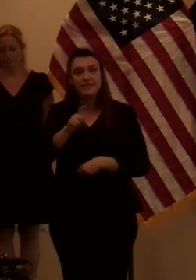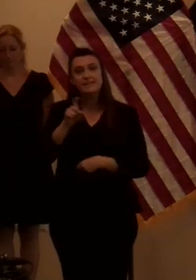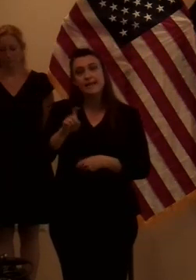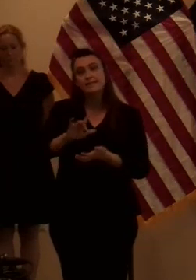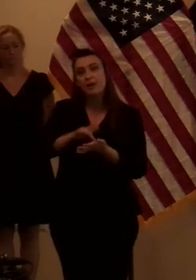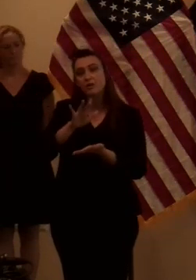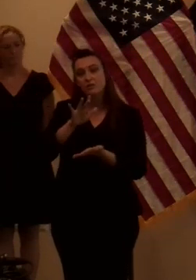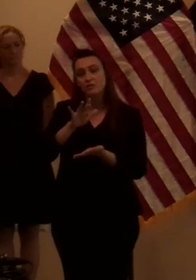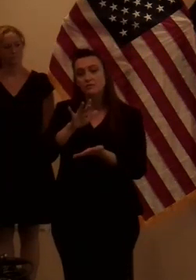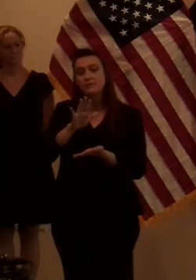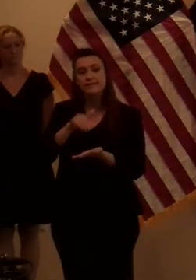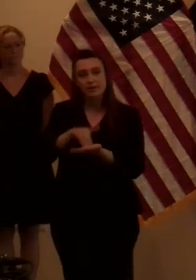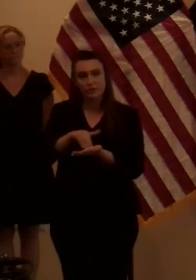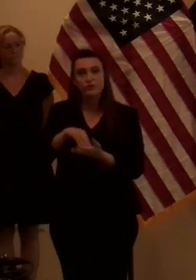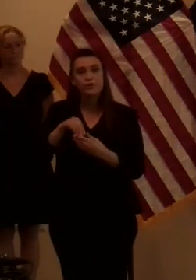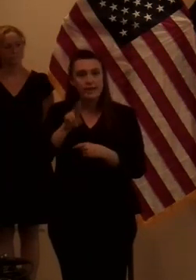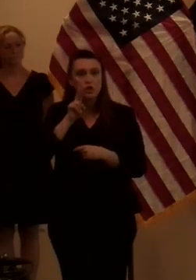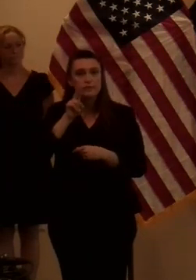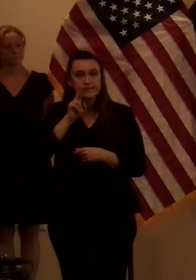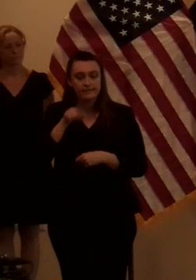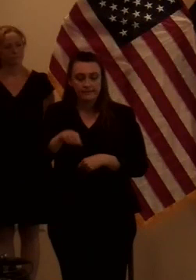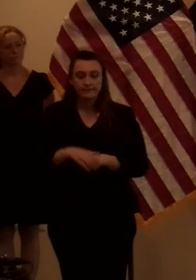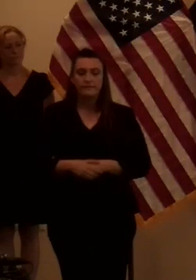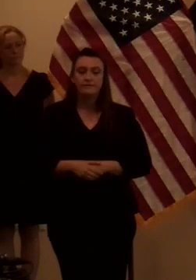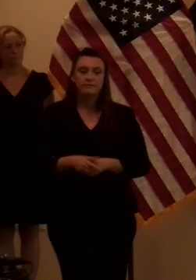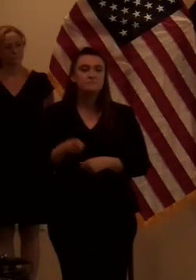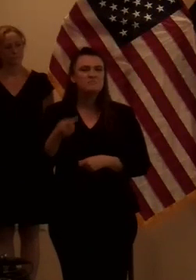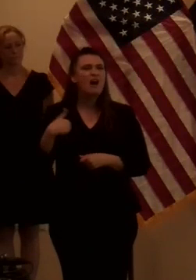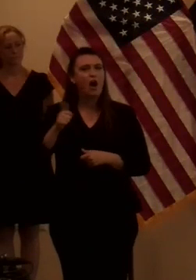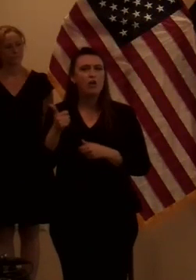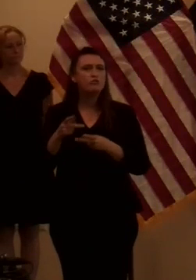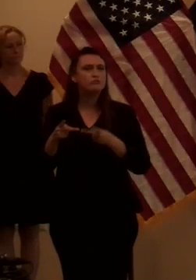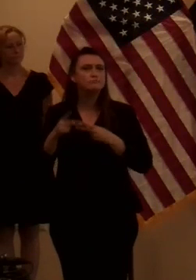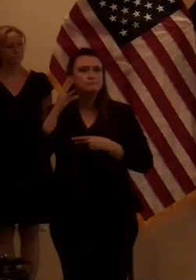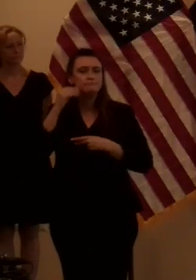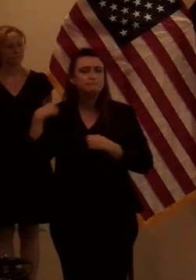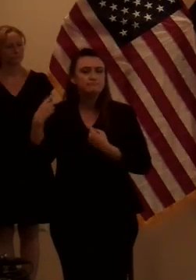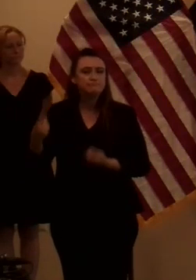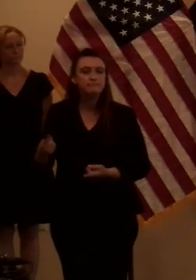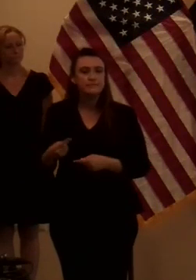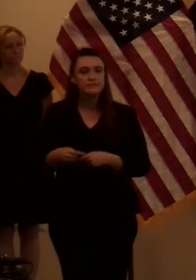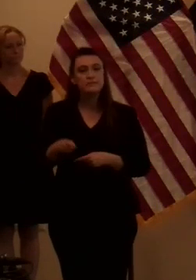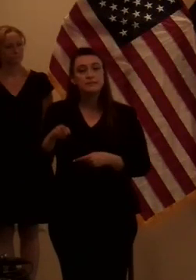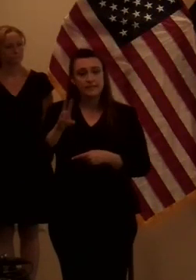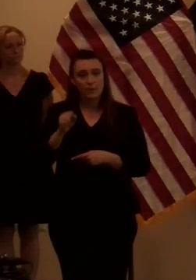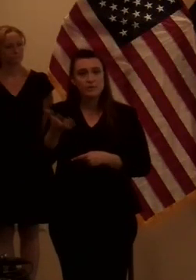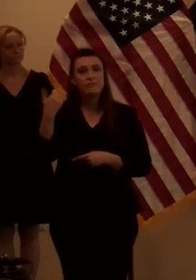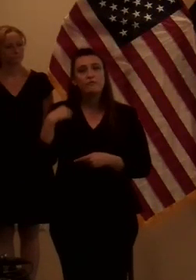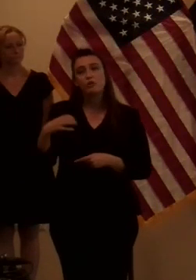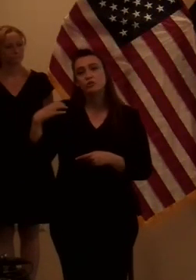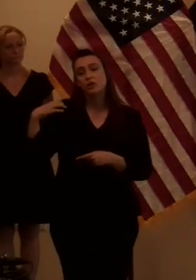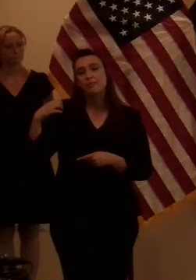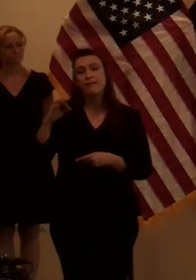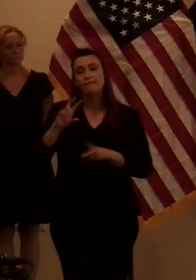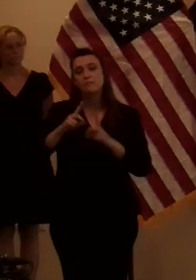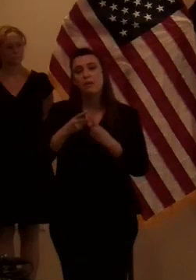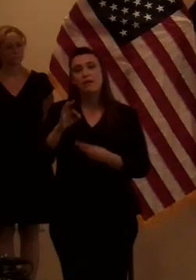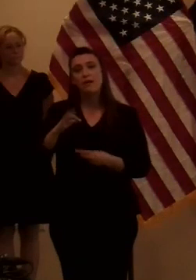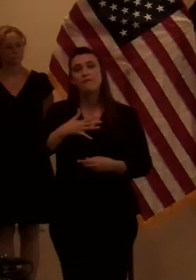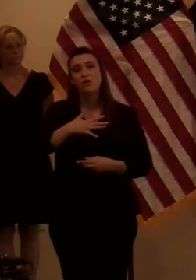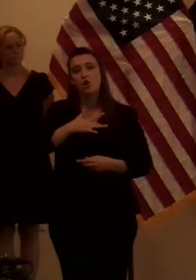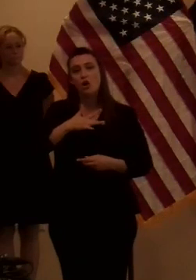Houston, and served in other health leadership positions, including chairman of the Department of